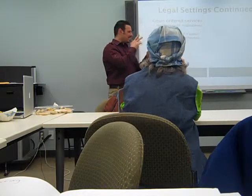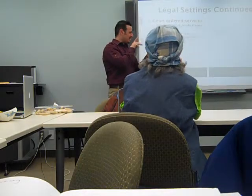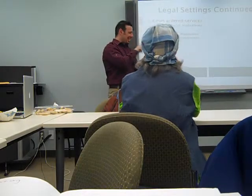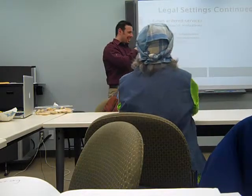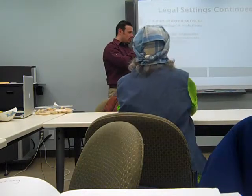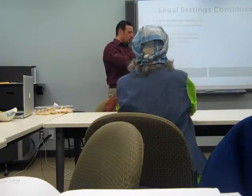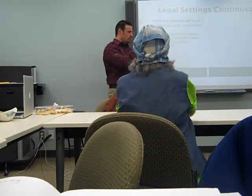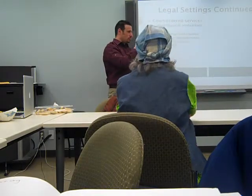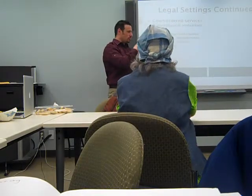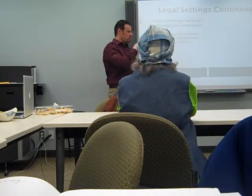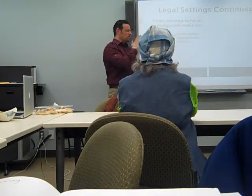or